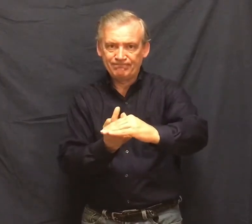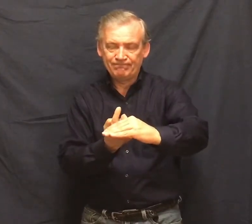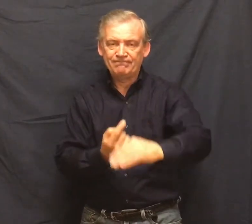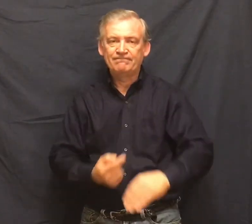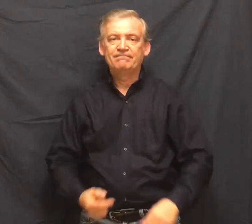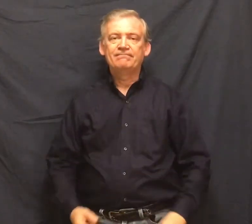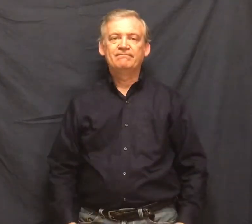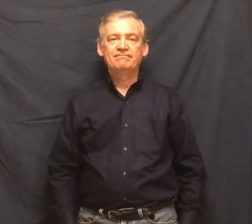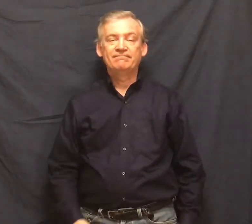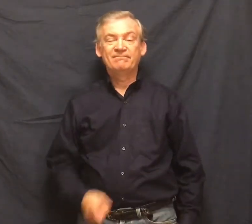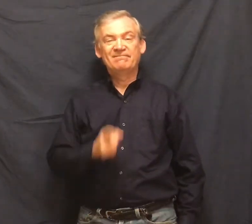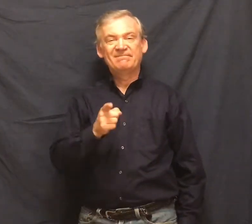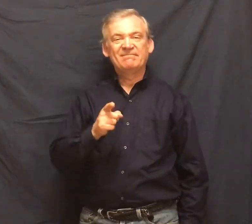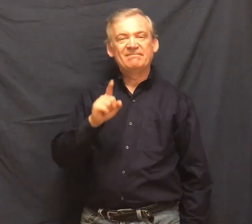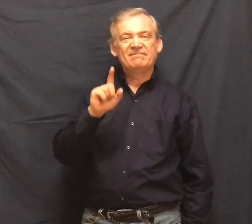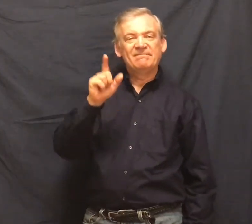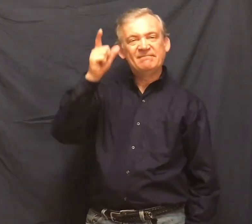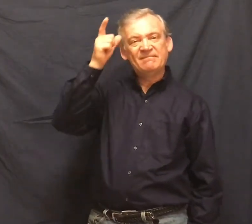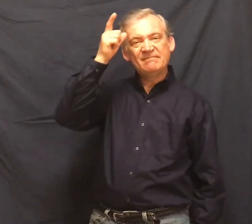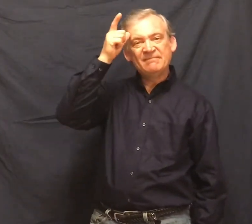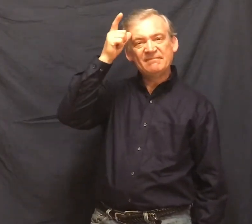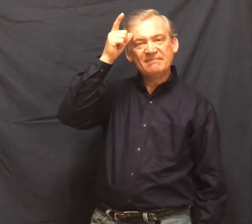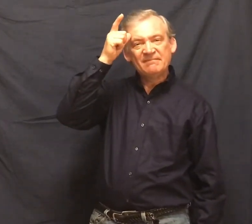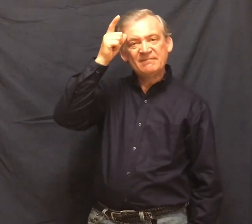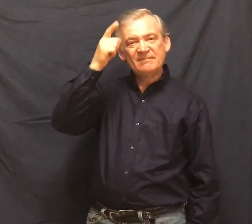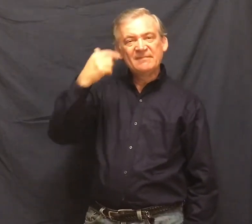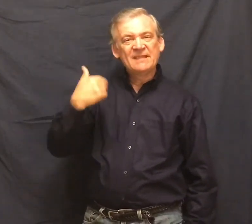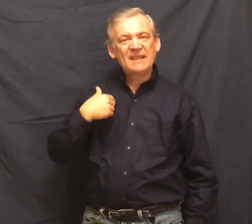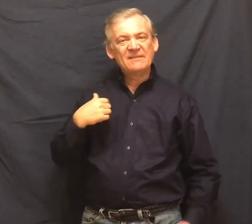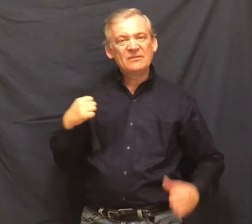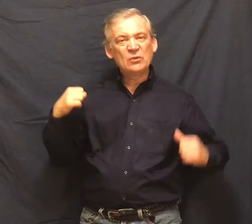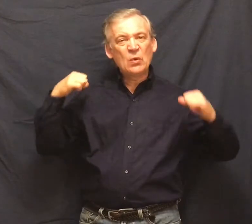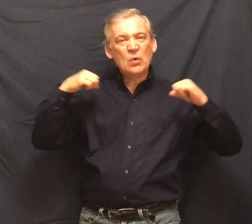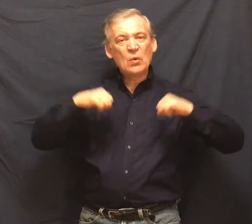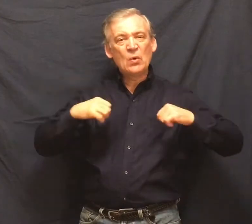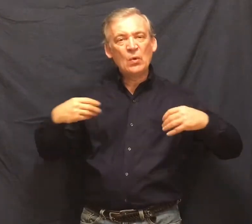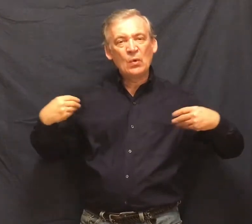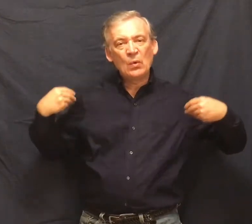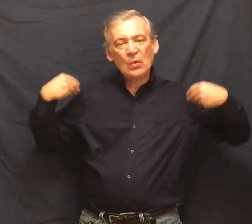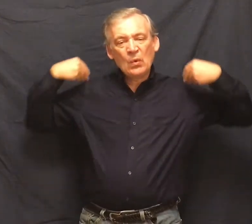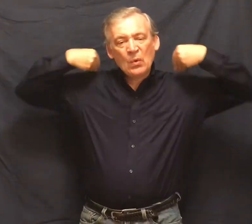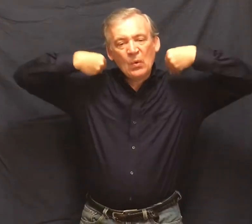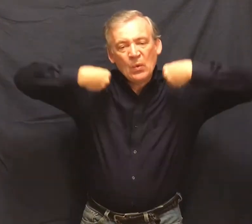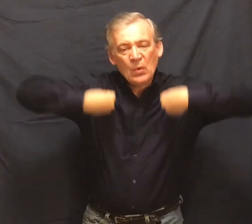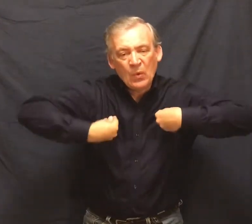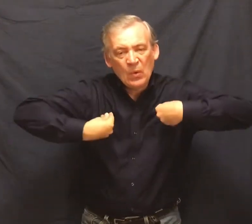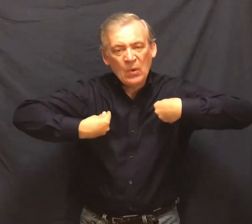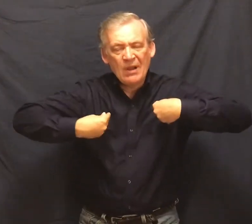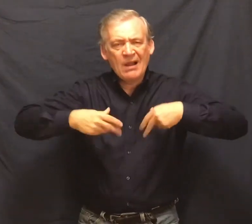He wore his blue denim coat over his shoulders like a cape, and he walked hunched way over.